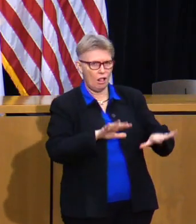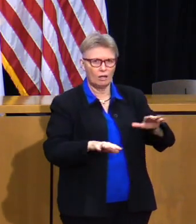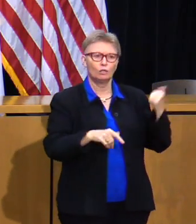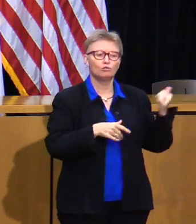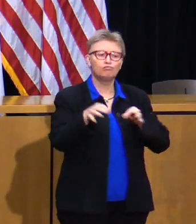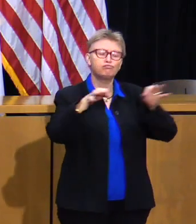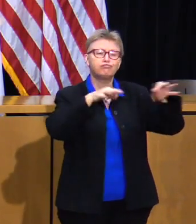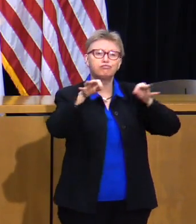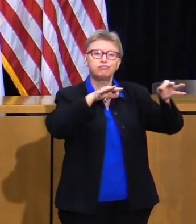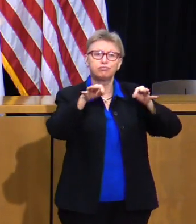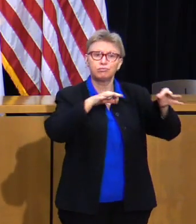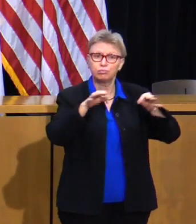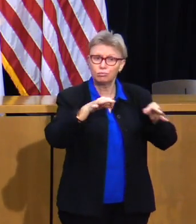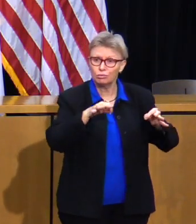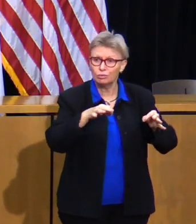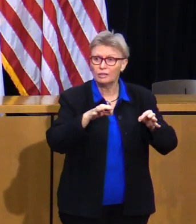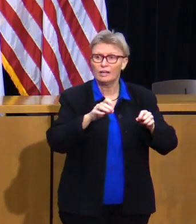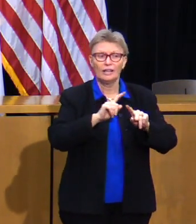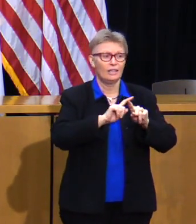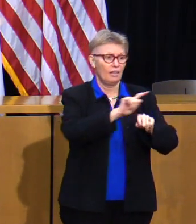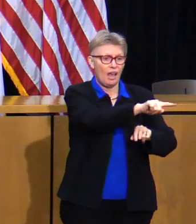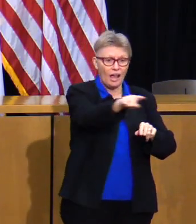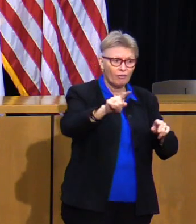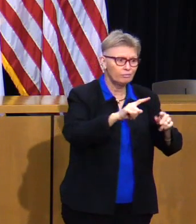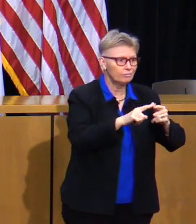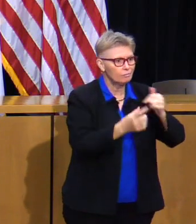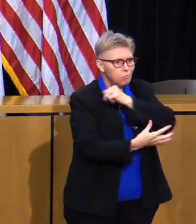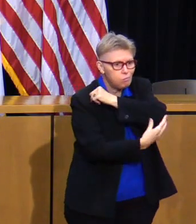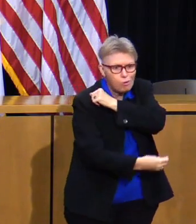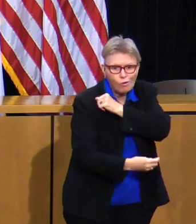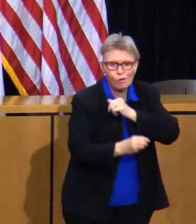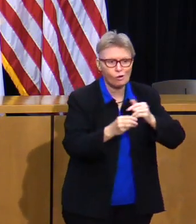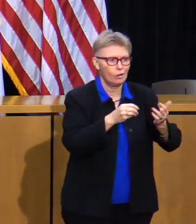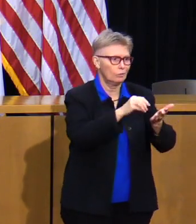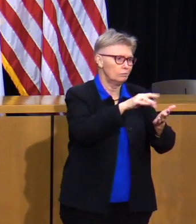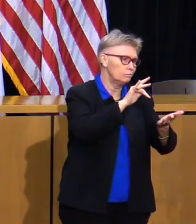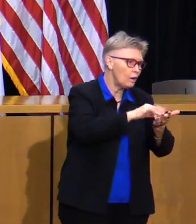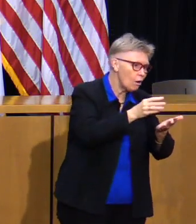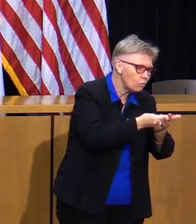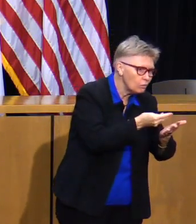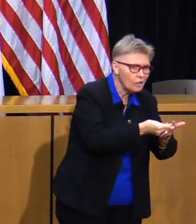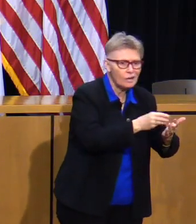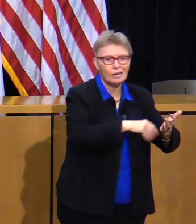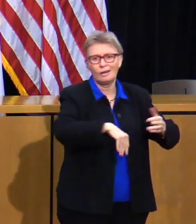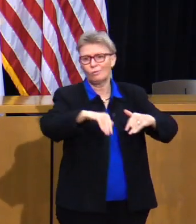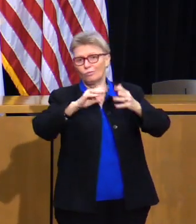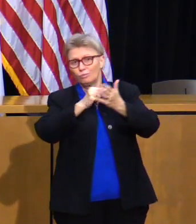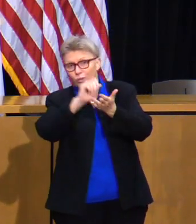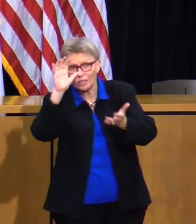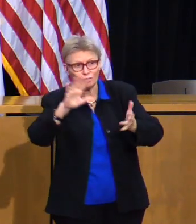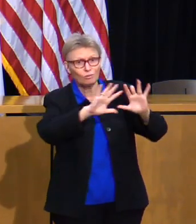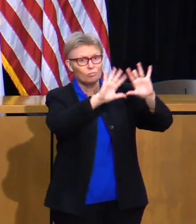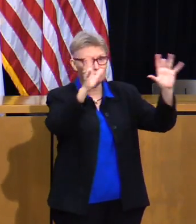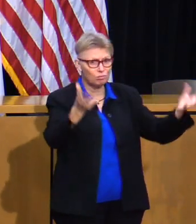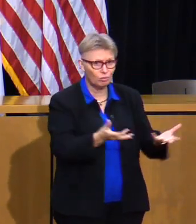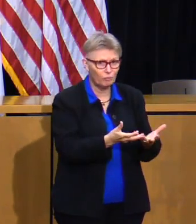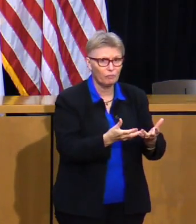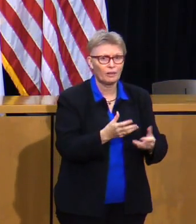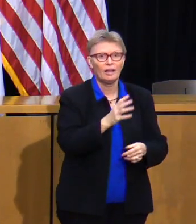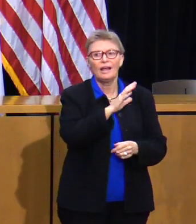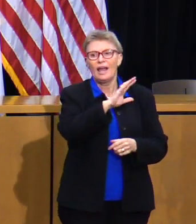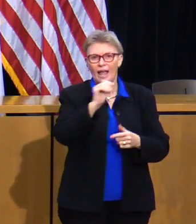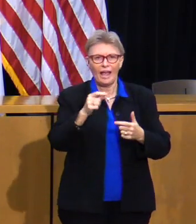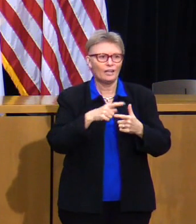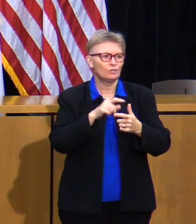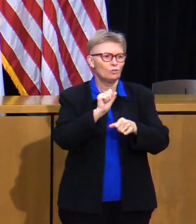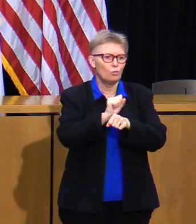at include the English High School, Roxbury Community College, and Charlestown High School. Last year, she participated in the Boston to